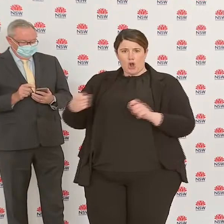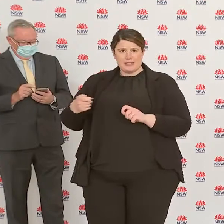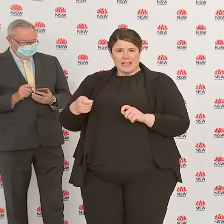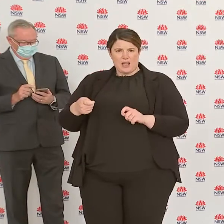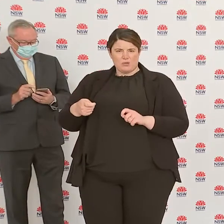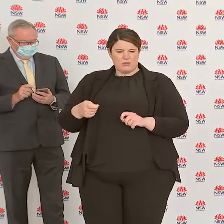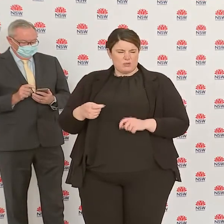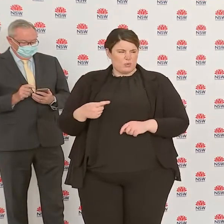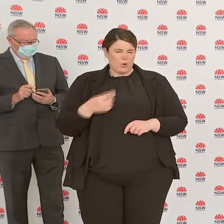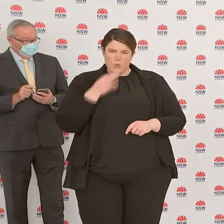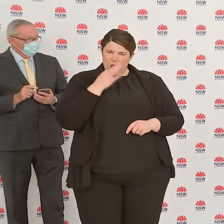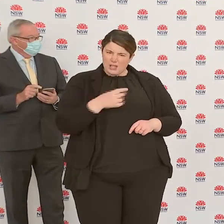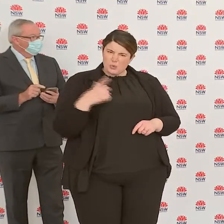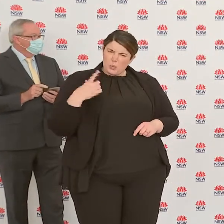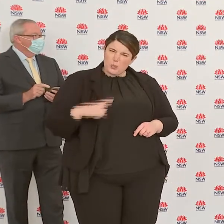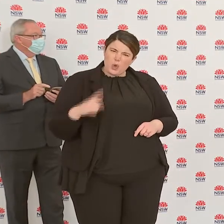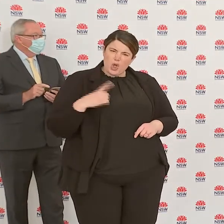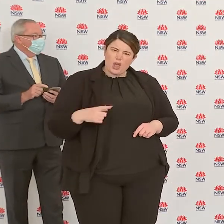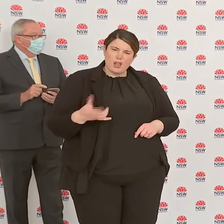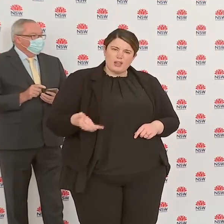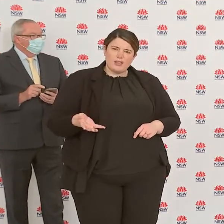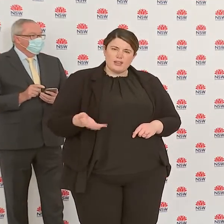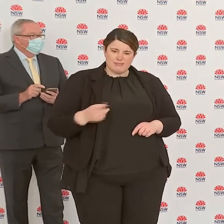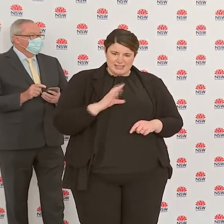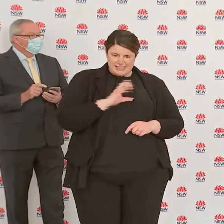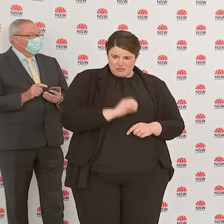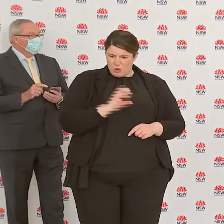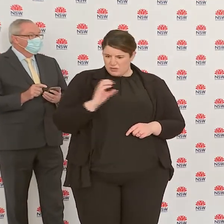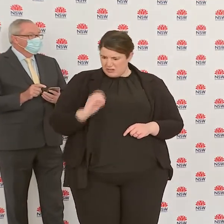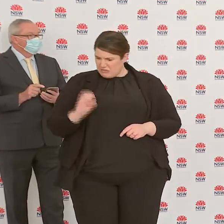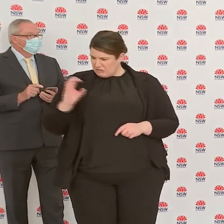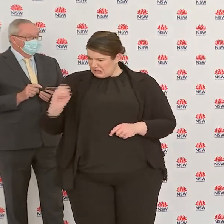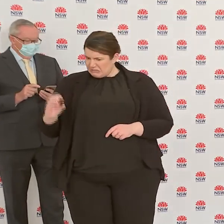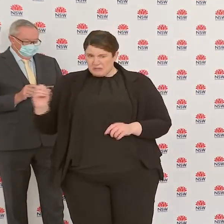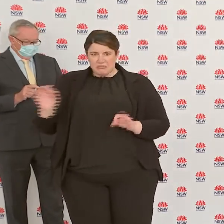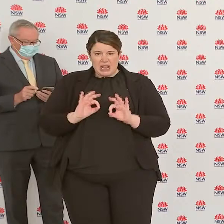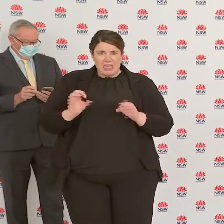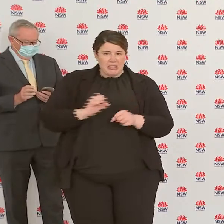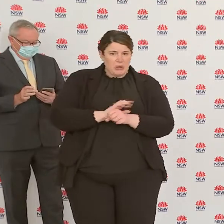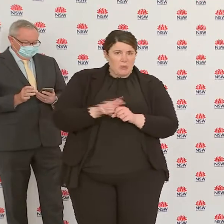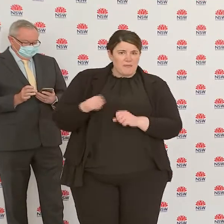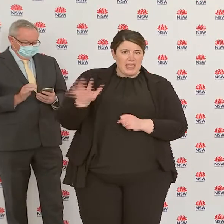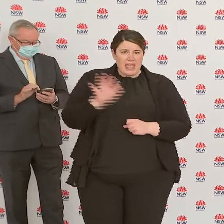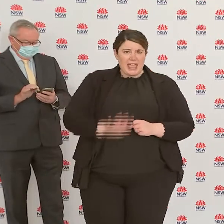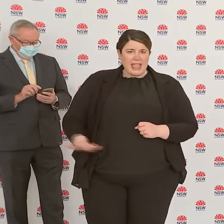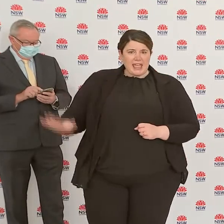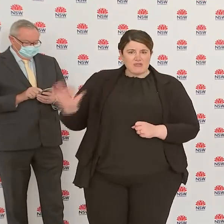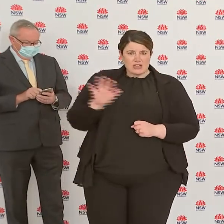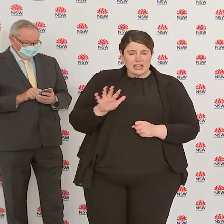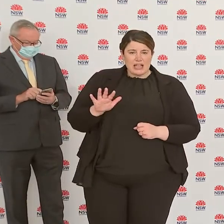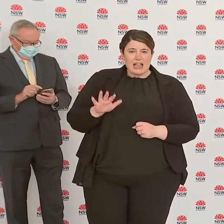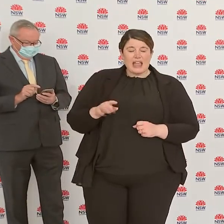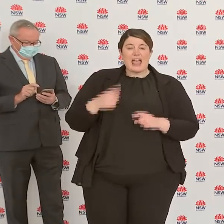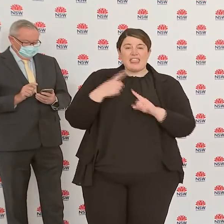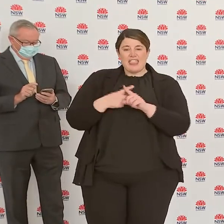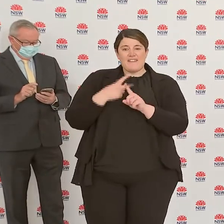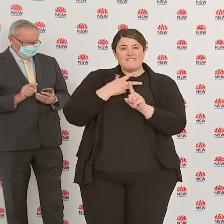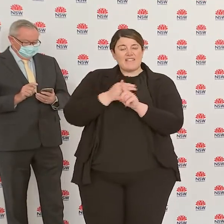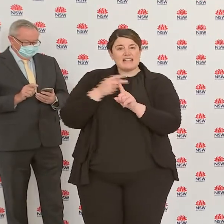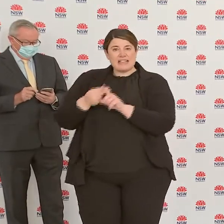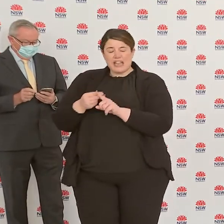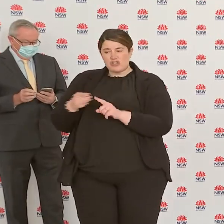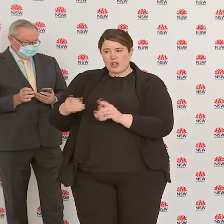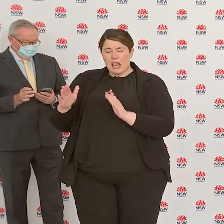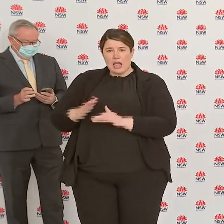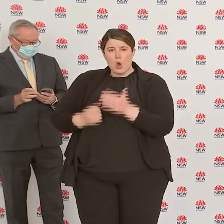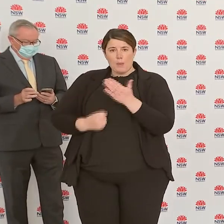is the reason that it is still in lockdown? And I guess with regional vaccines being diverted to Sydney,